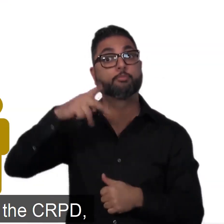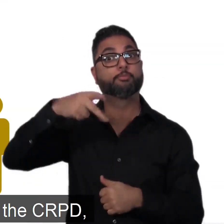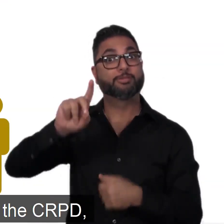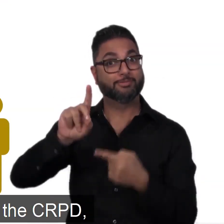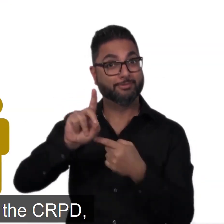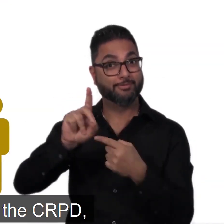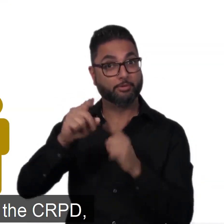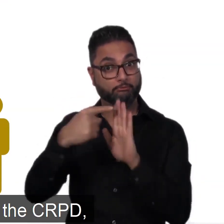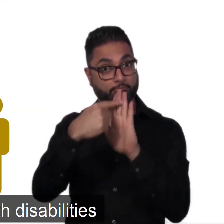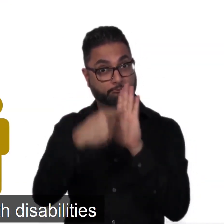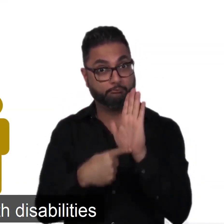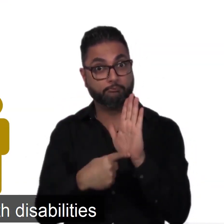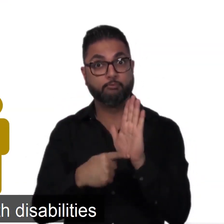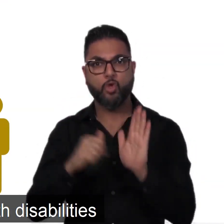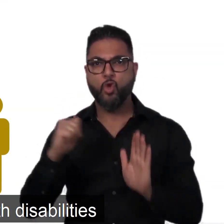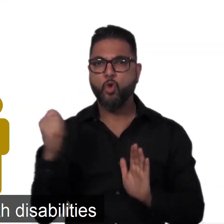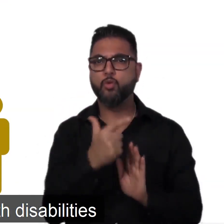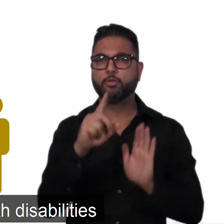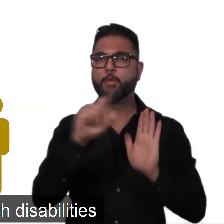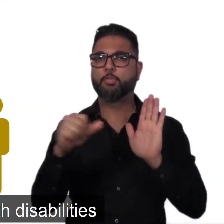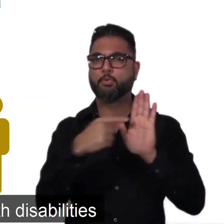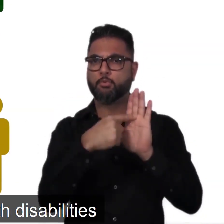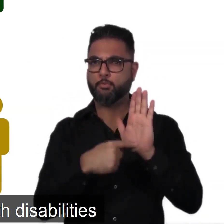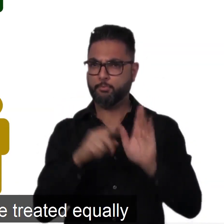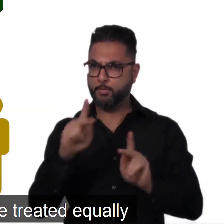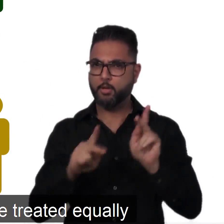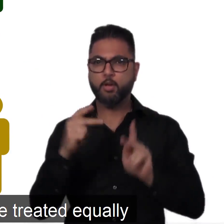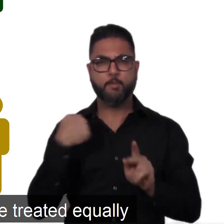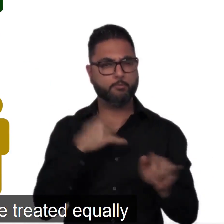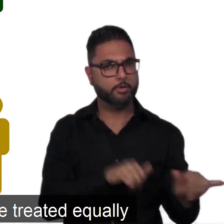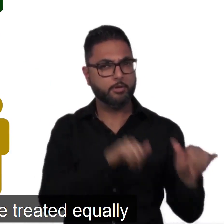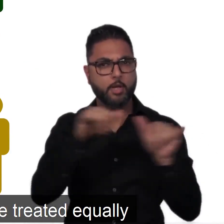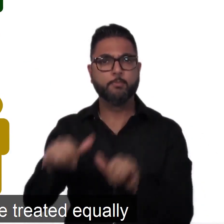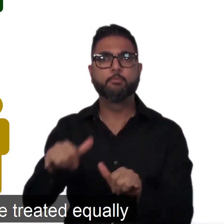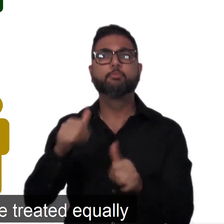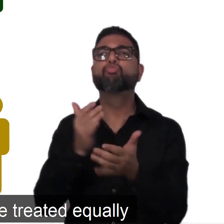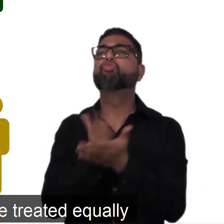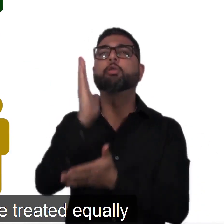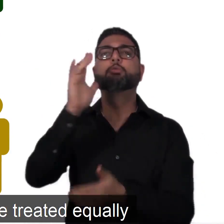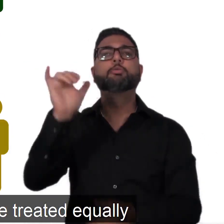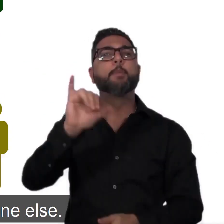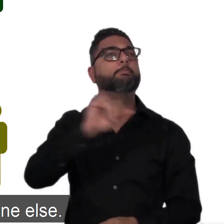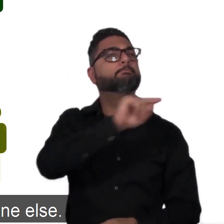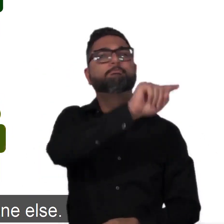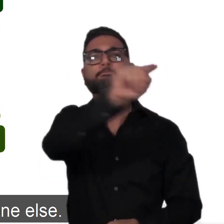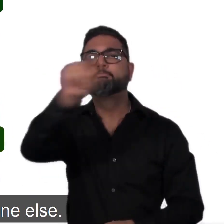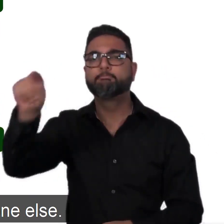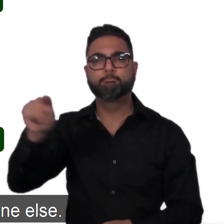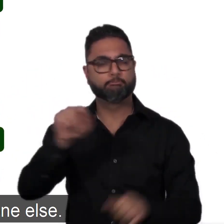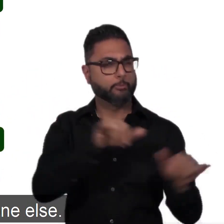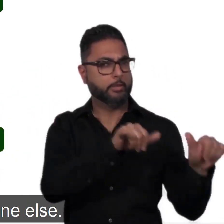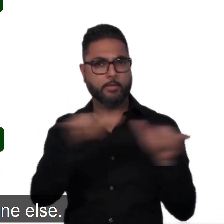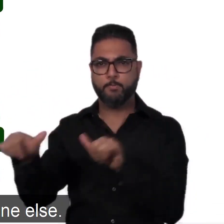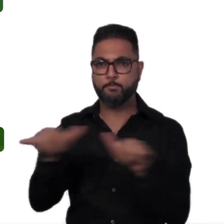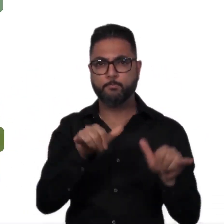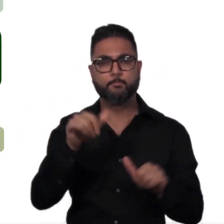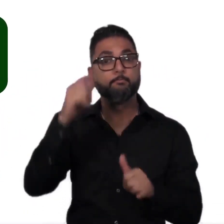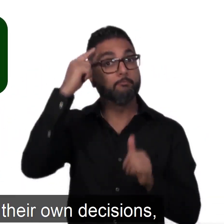According to the CRPD, all persons with disabilities have the right to be treated equally as everyone